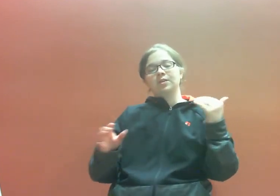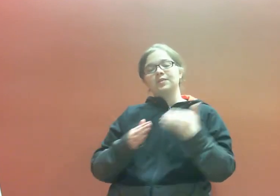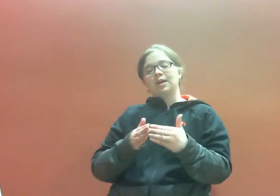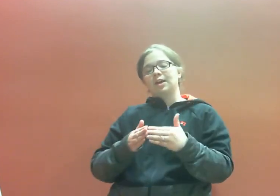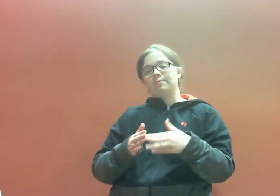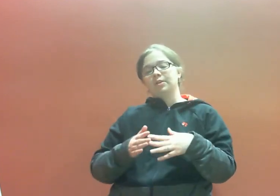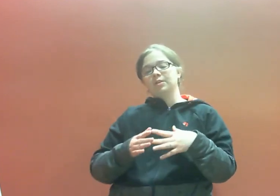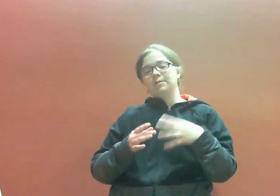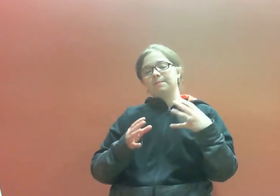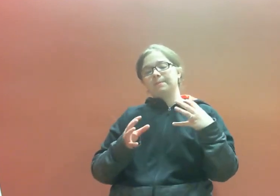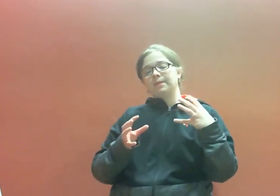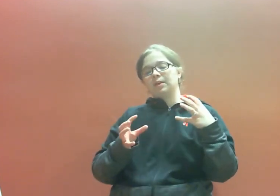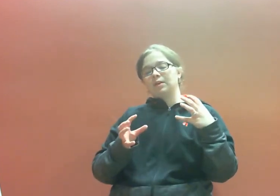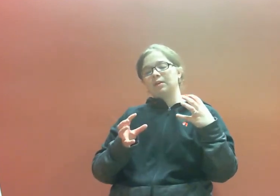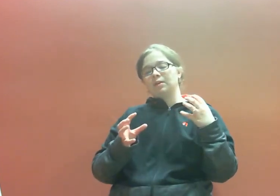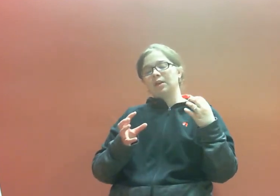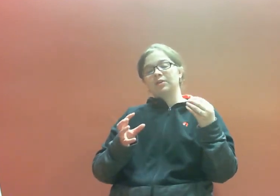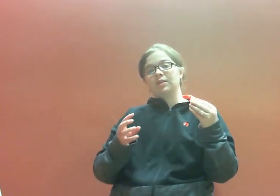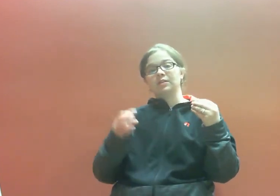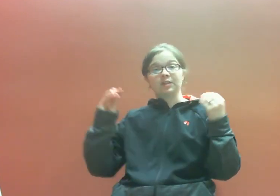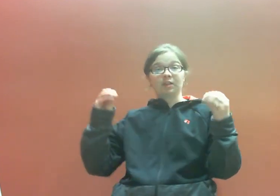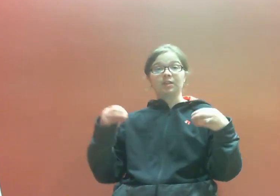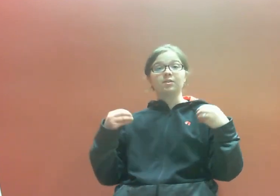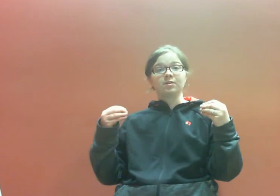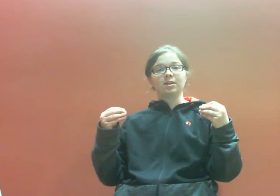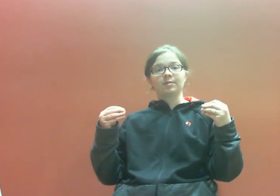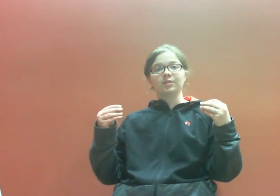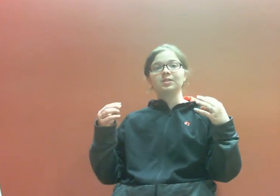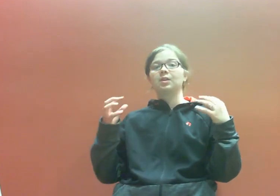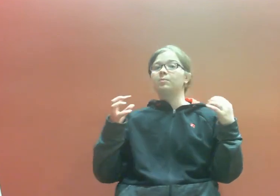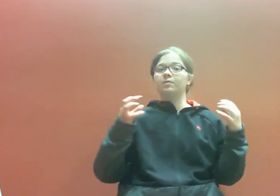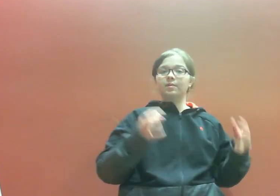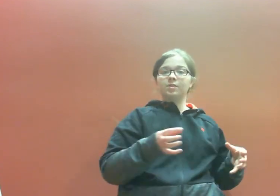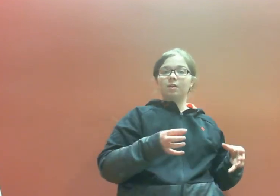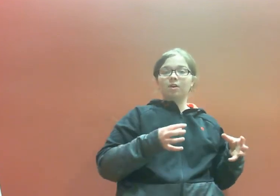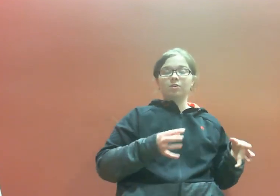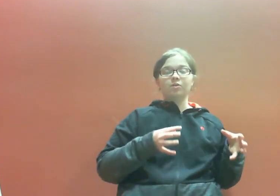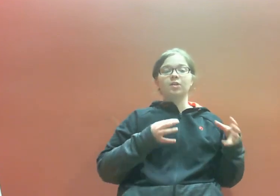that happens, the hair cells collect those chemicals and move them to the auditory nerve.